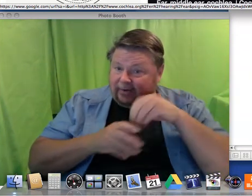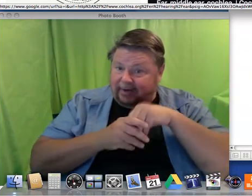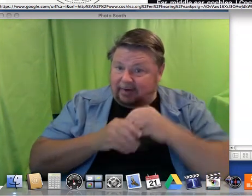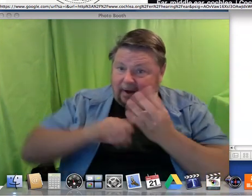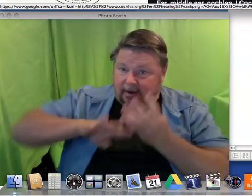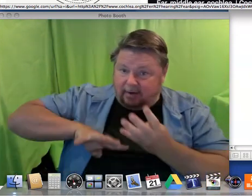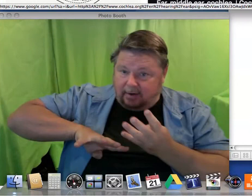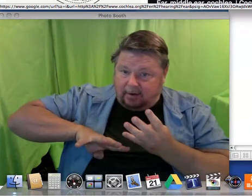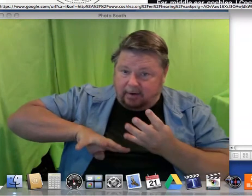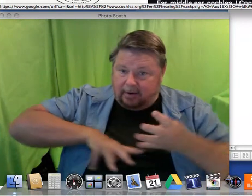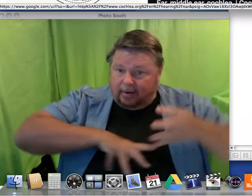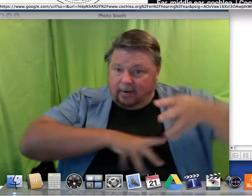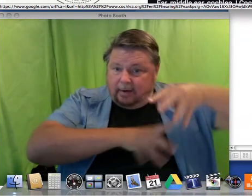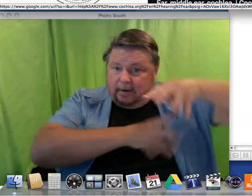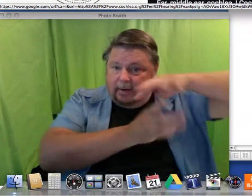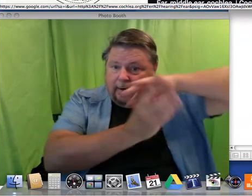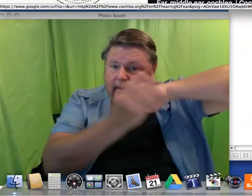cells inside,